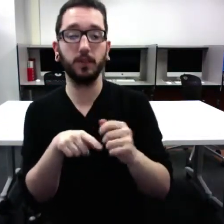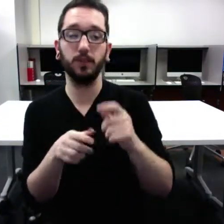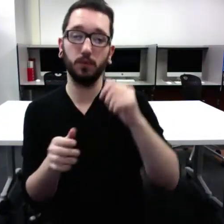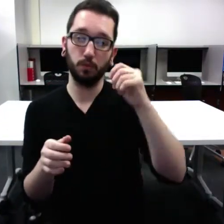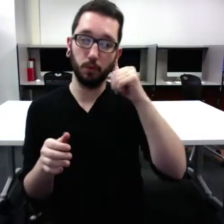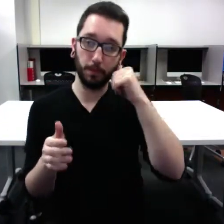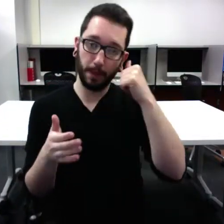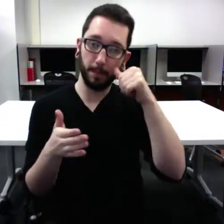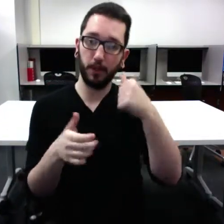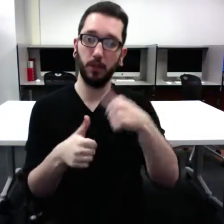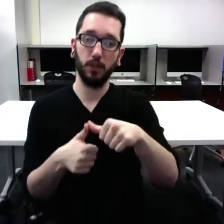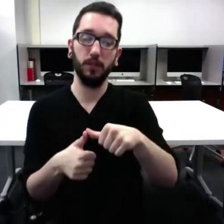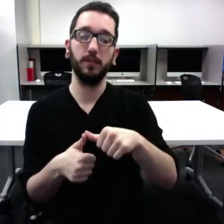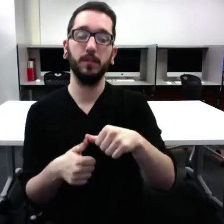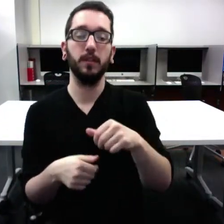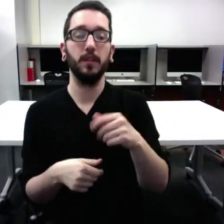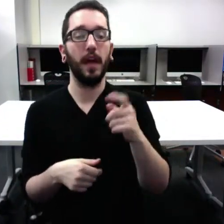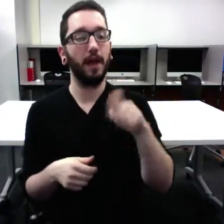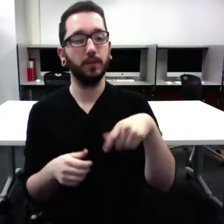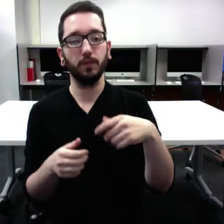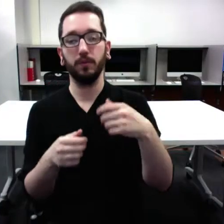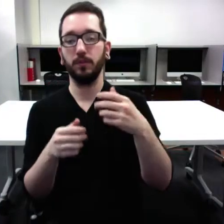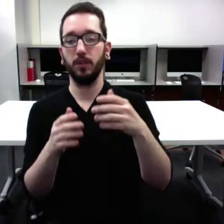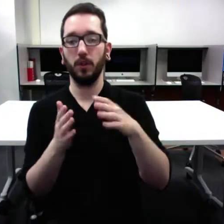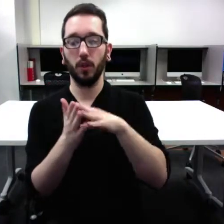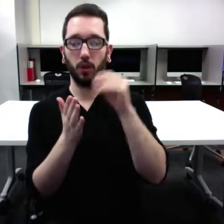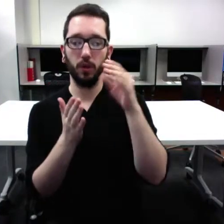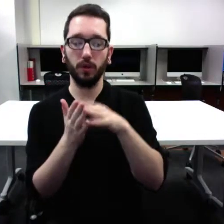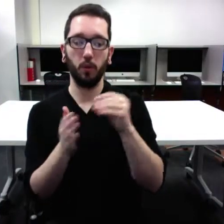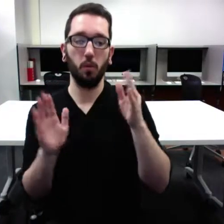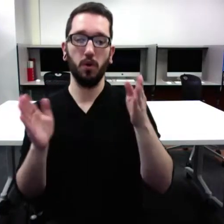to word roots and the meaning of suffixes and prefixes.